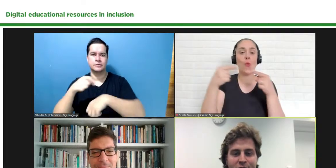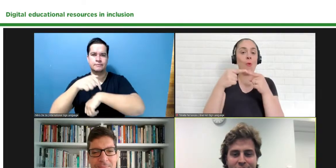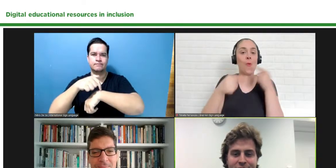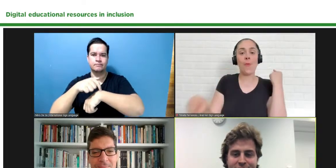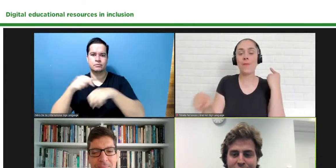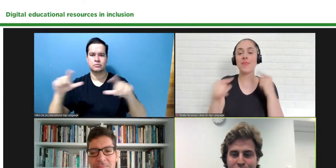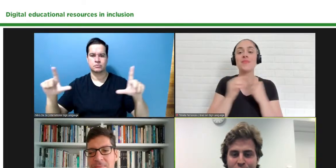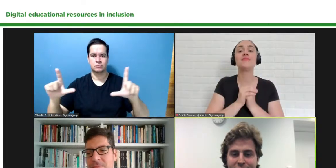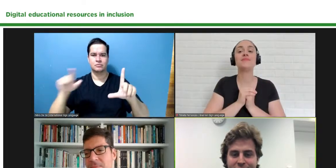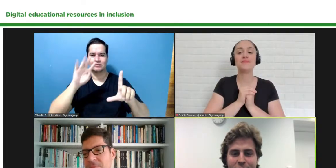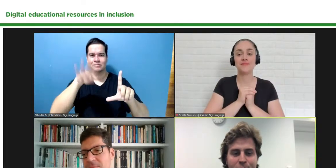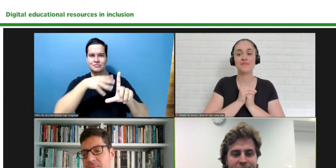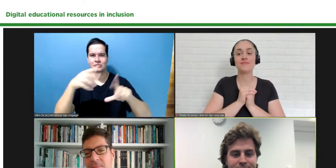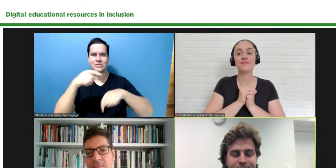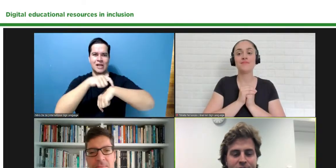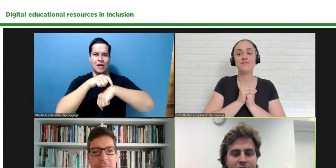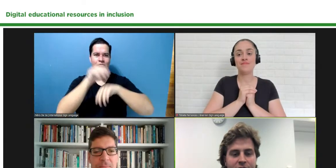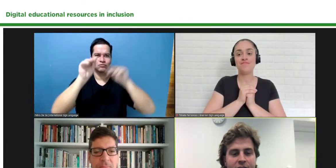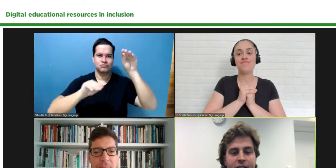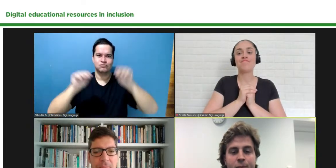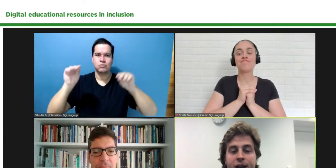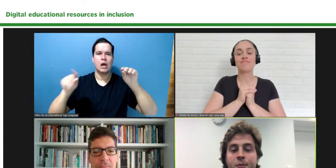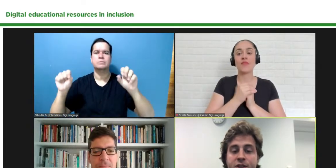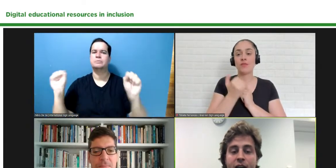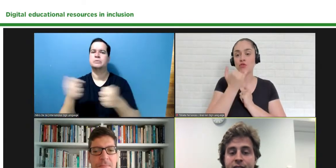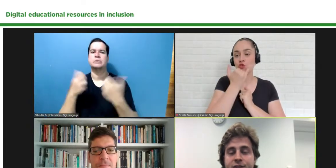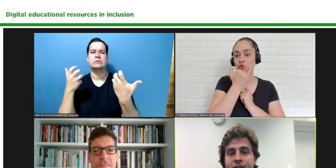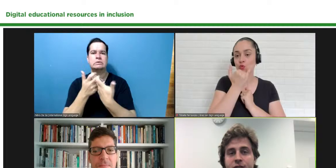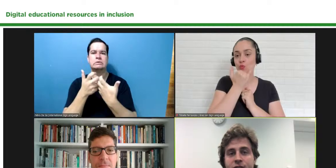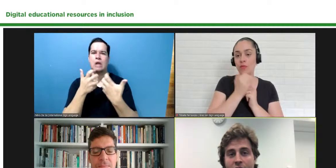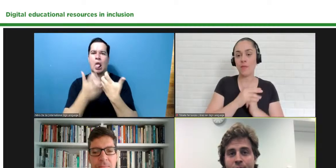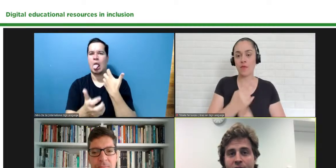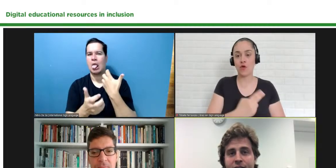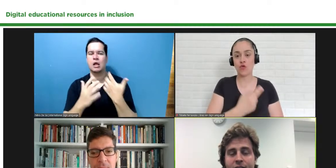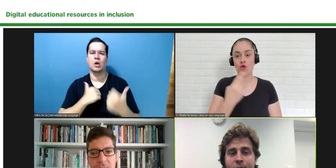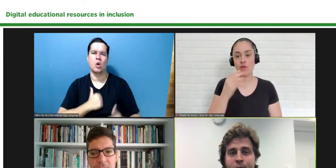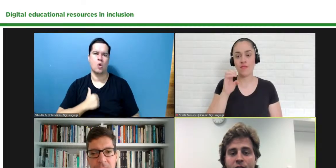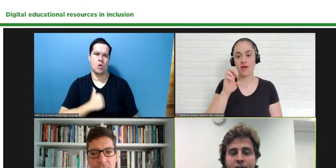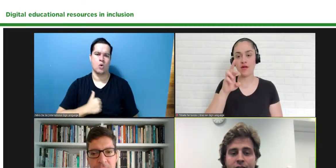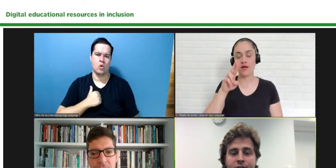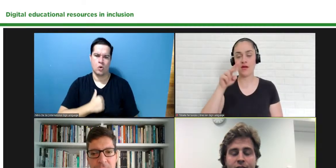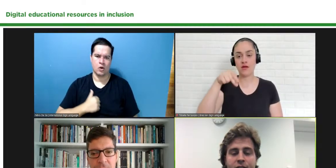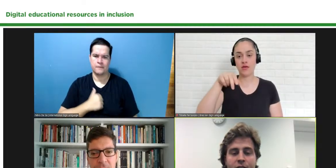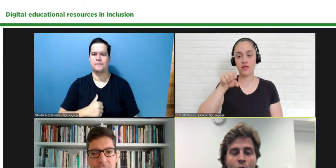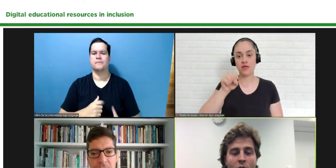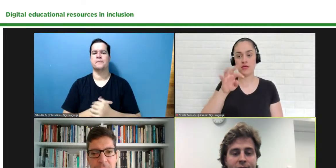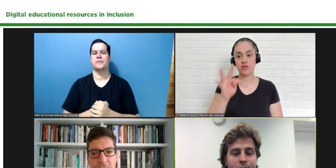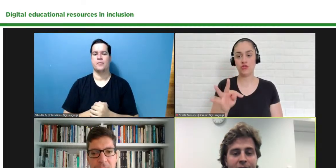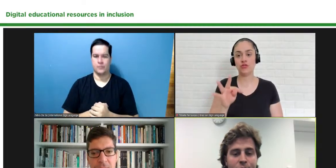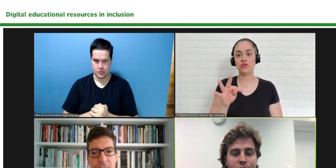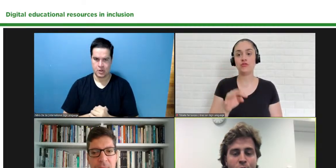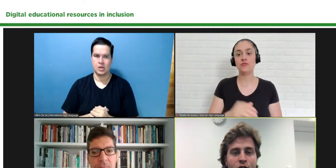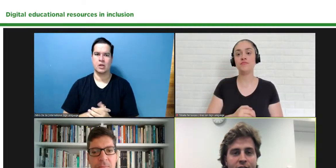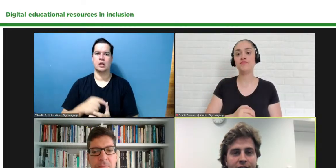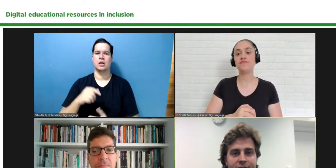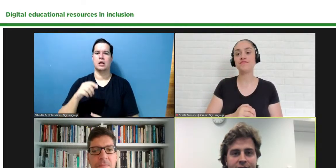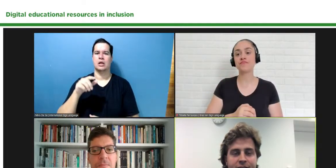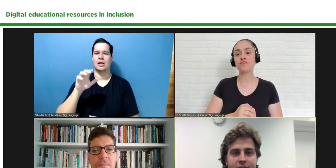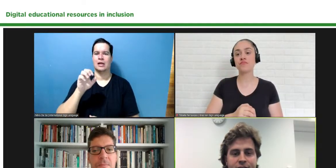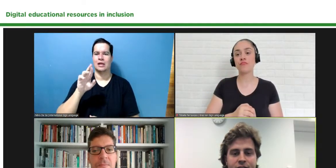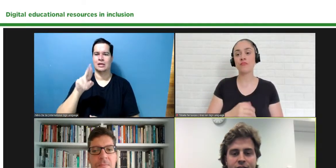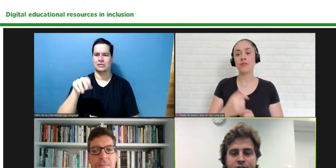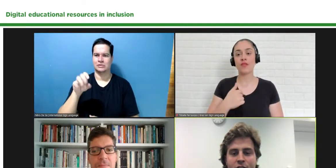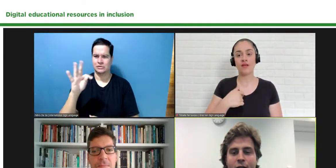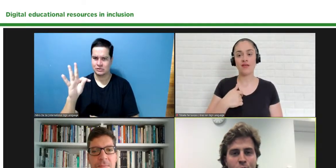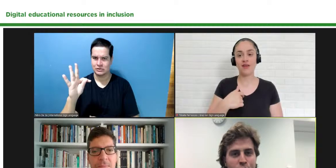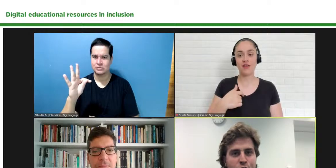be here instead of her and jump in. My name is Ernst Starhemberg. I'm a white male with blonde hair